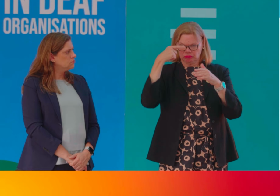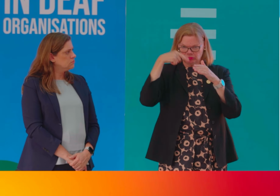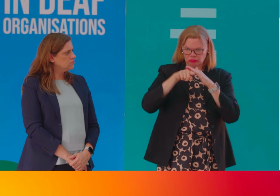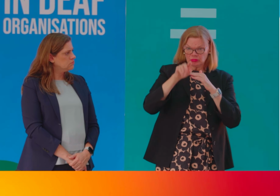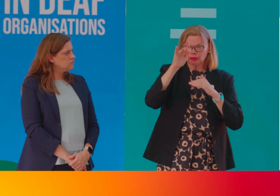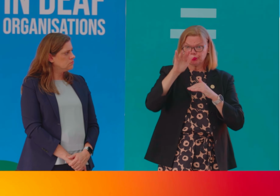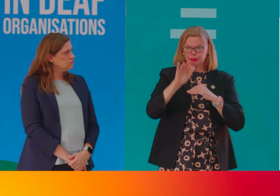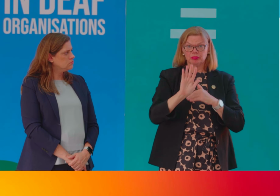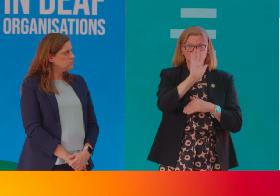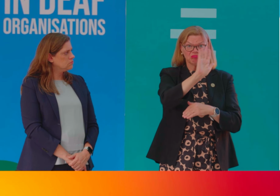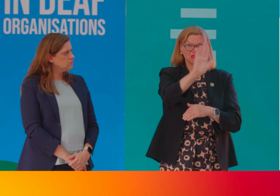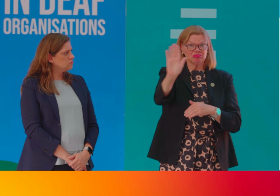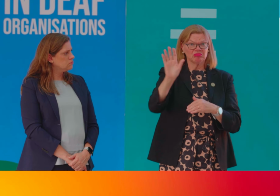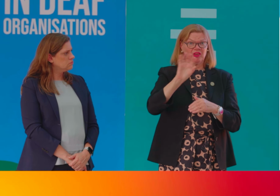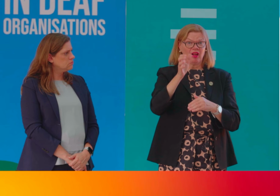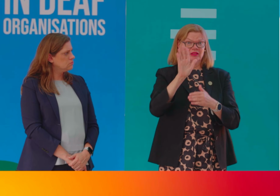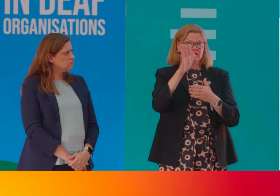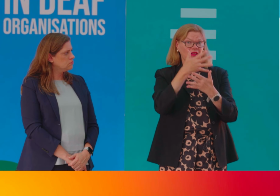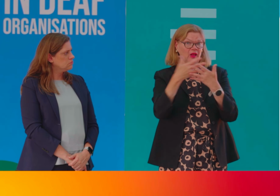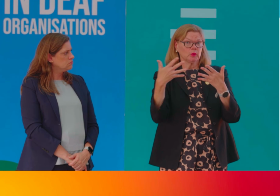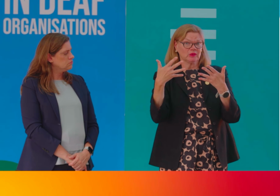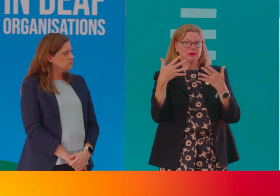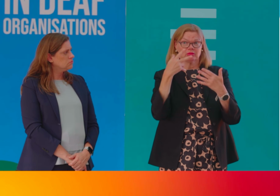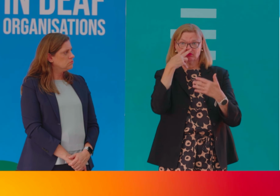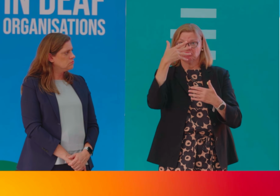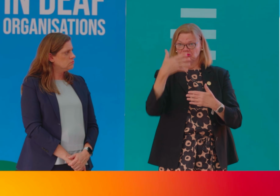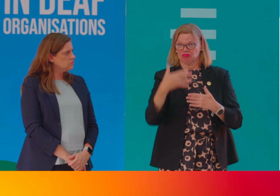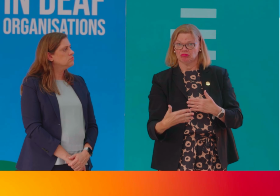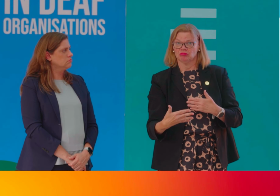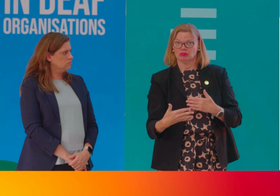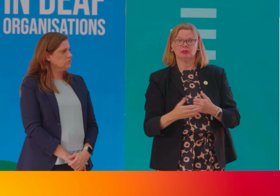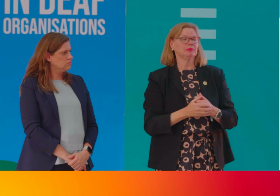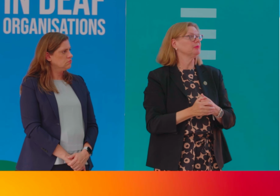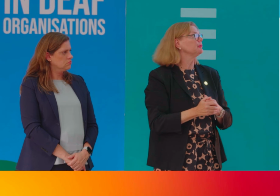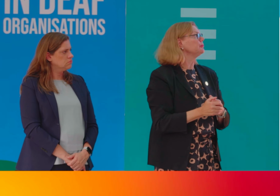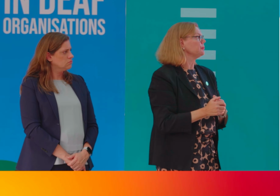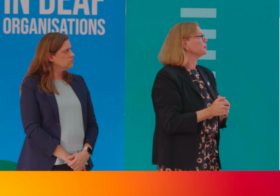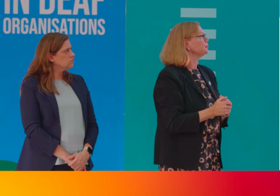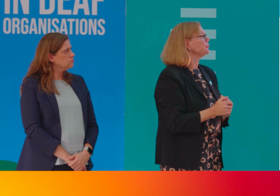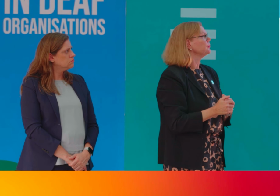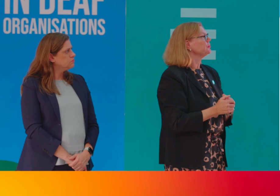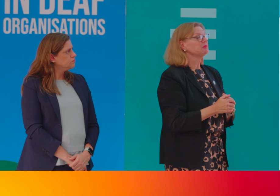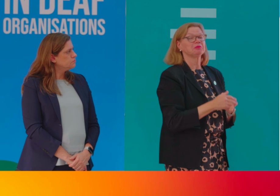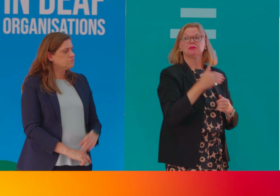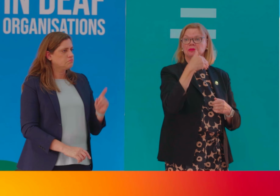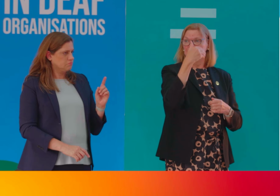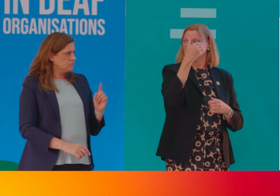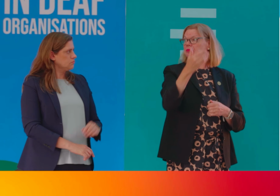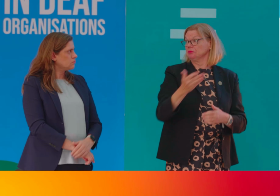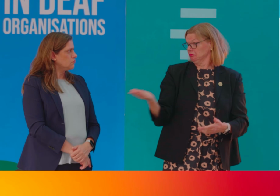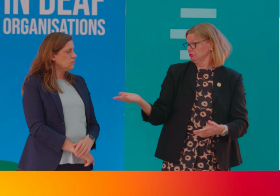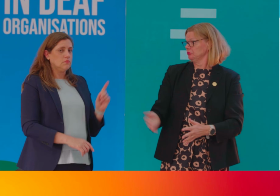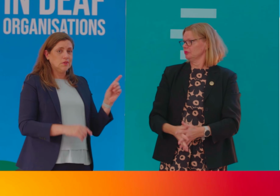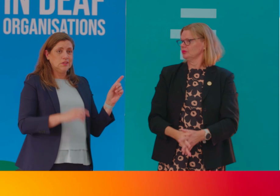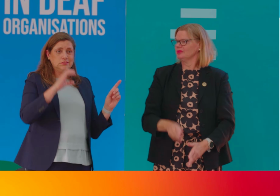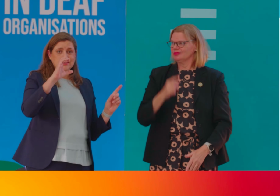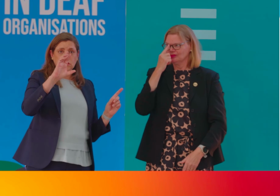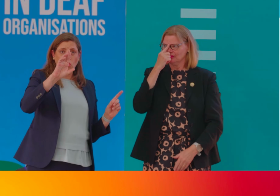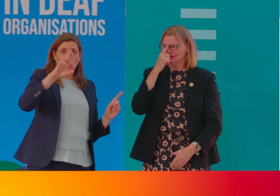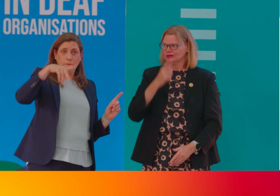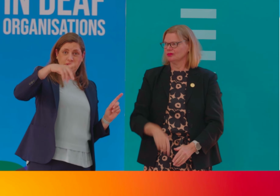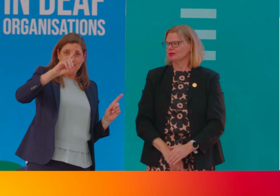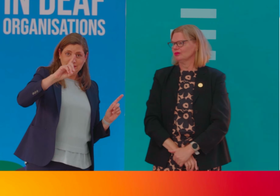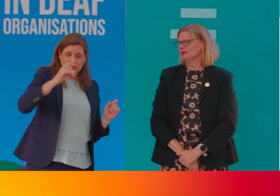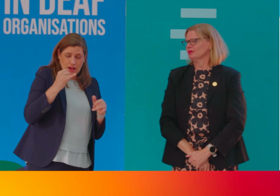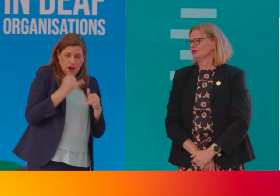languages that you are able to access, mostly in your language of preference. Next slide,